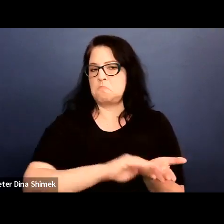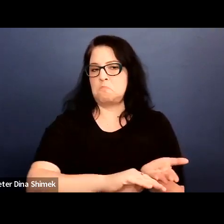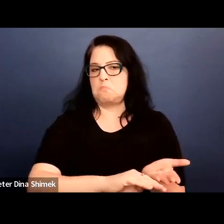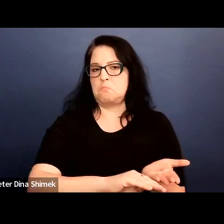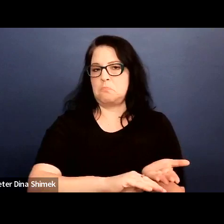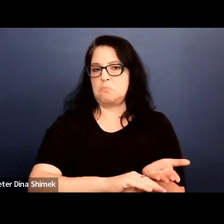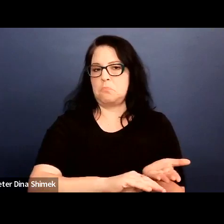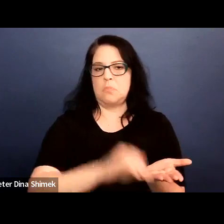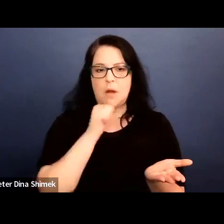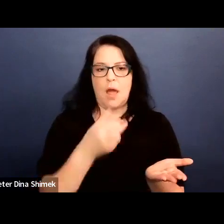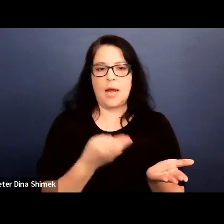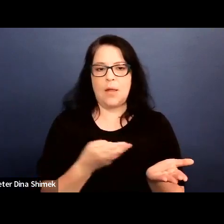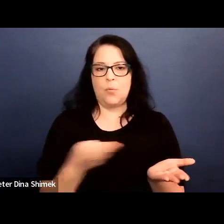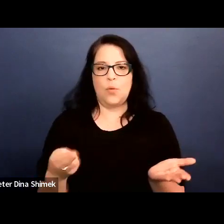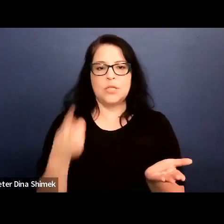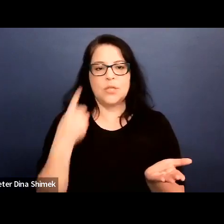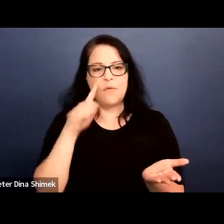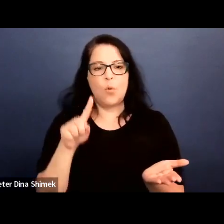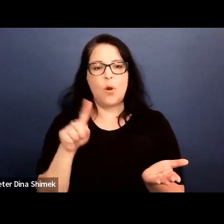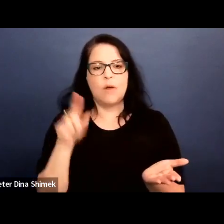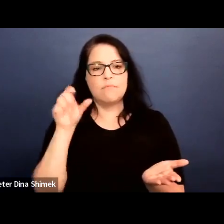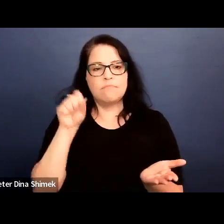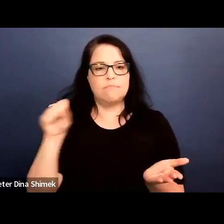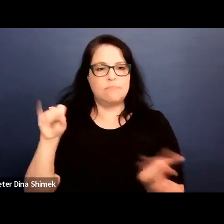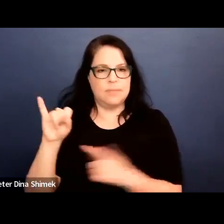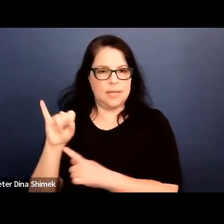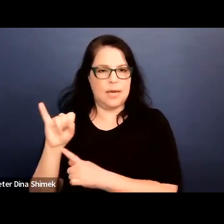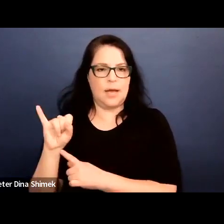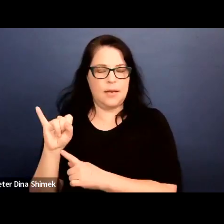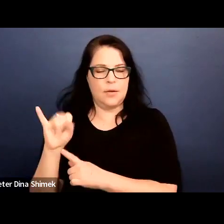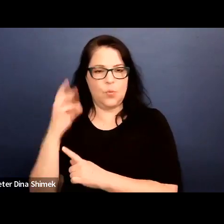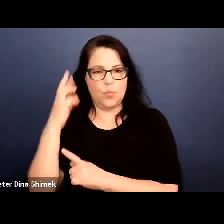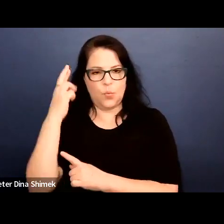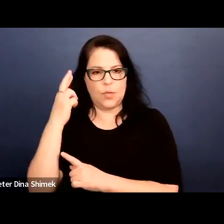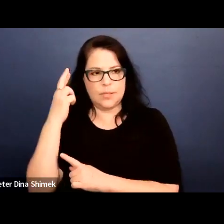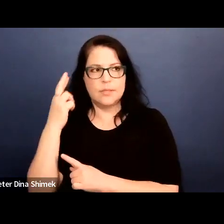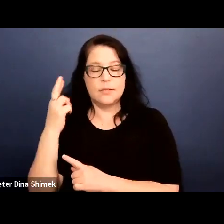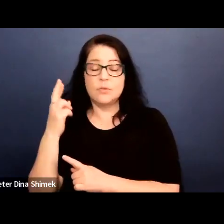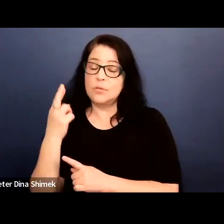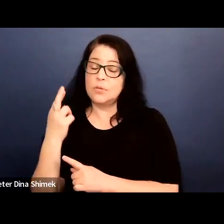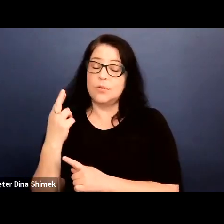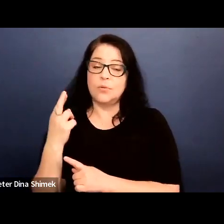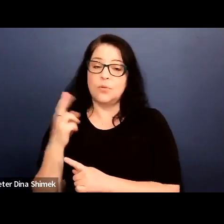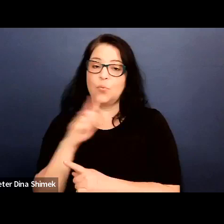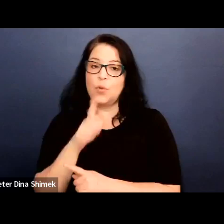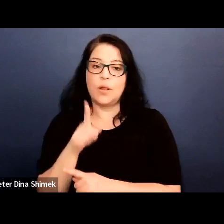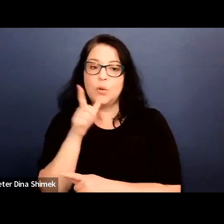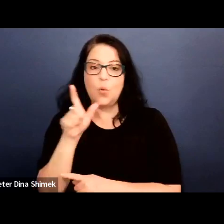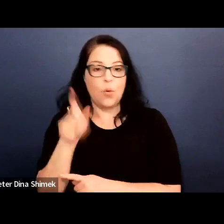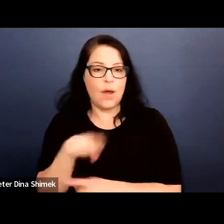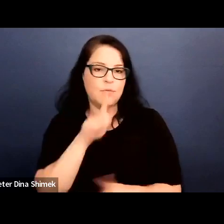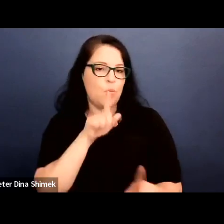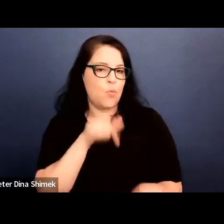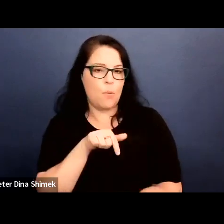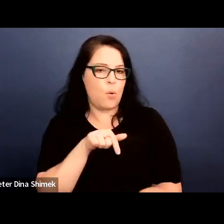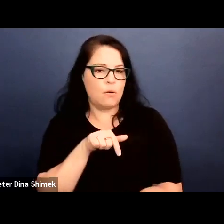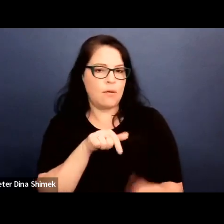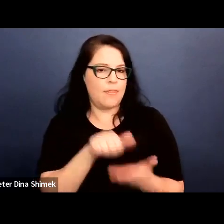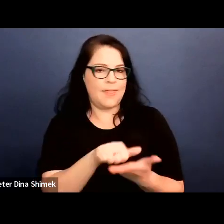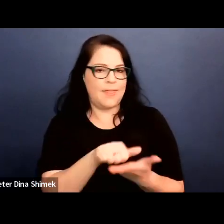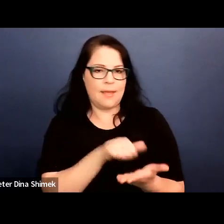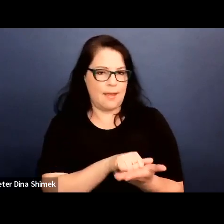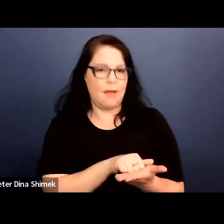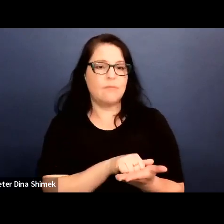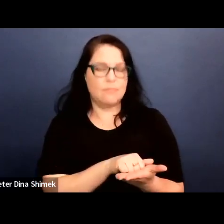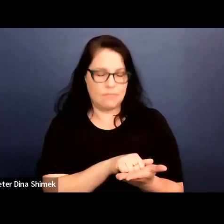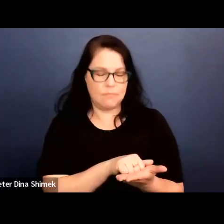resource for supplemental security income purposes. So the great thing is you don't have to report the ABLE account. They do want